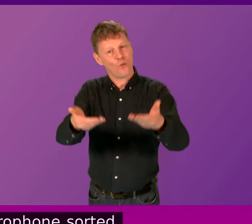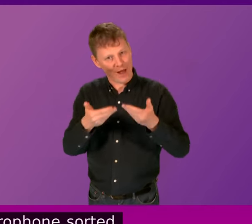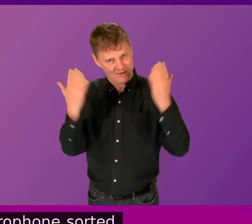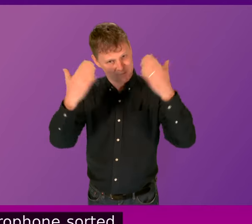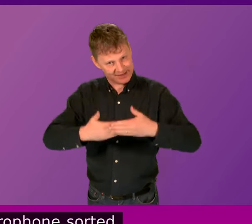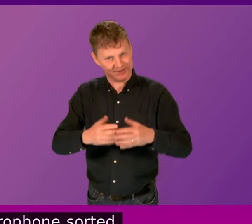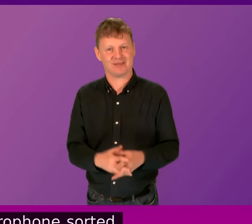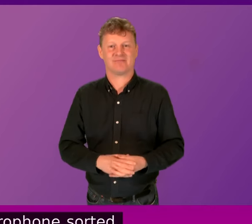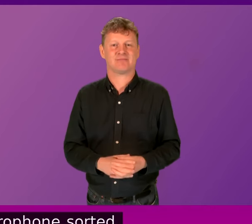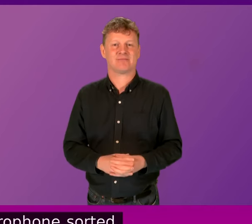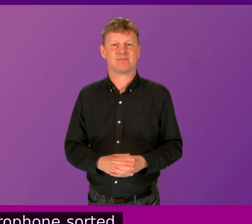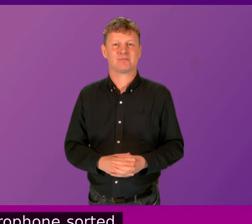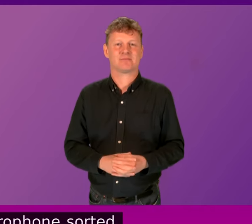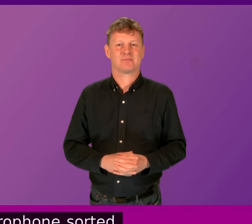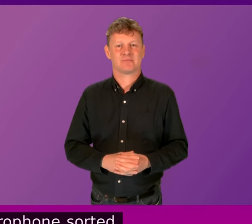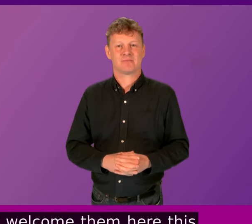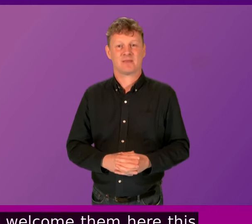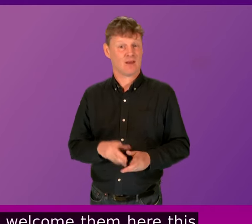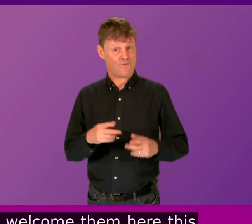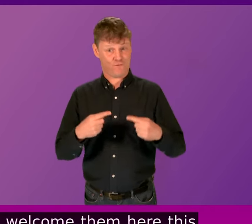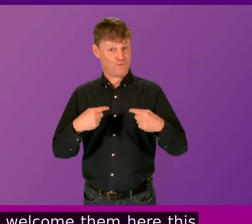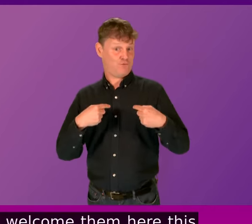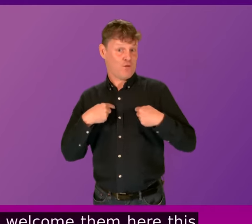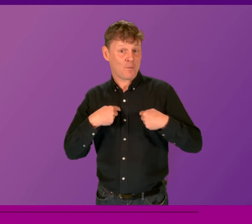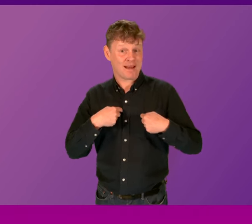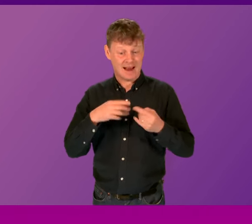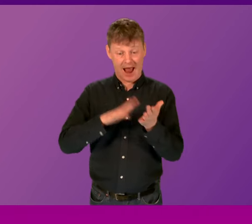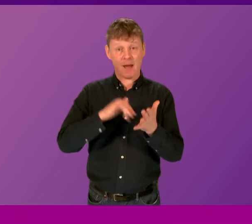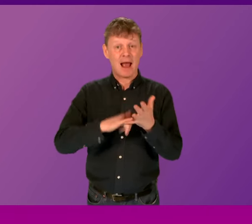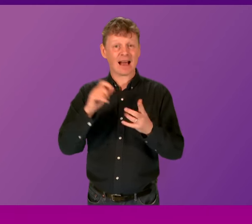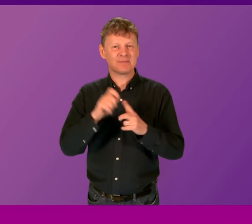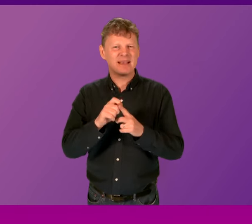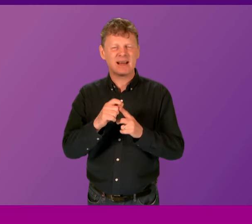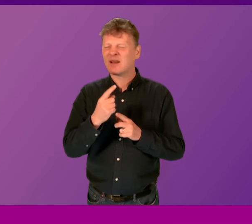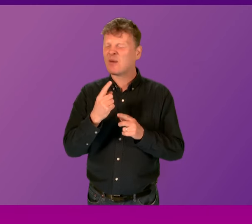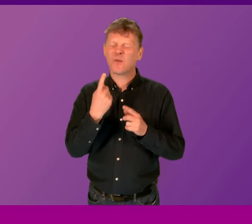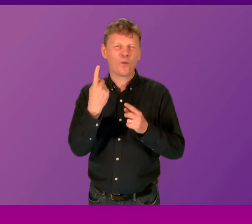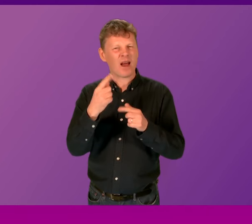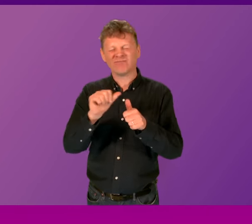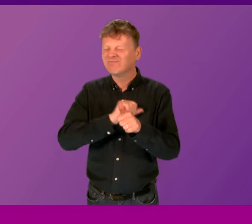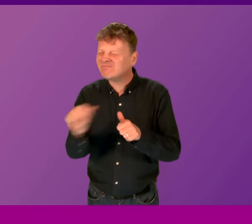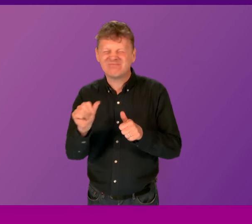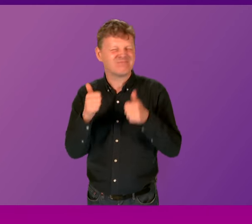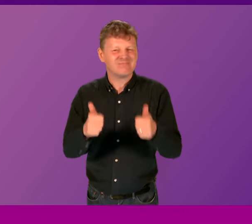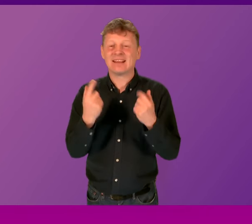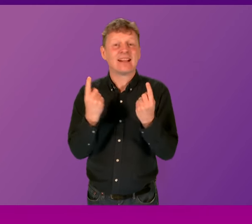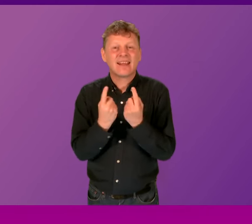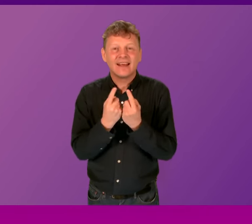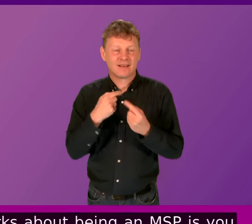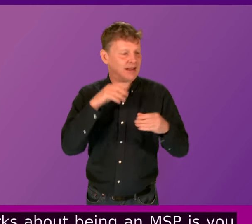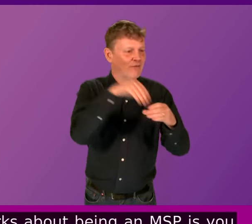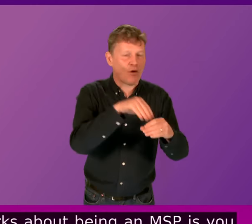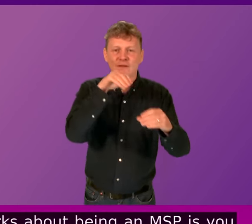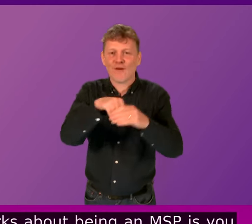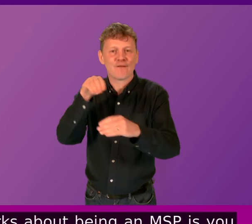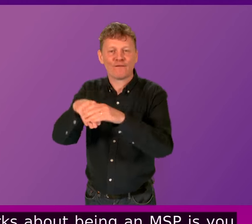evening. For me, one of the best perks about being an MSP is you get to be involved in very varied and